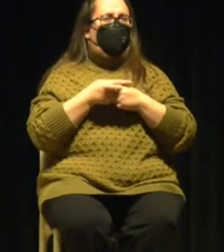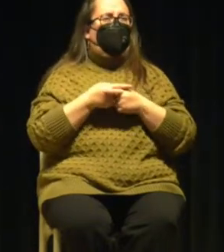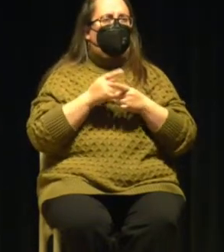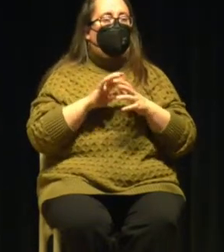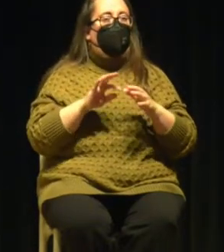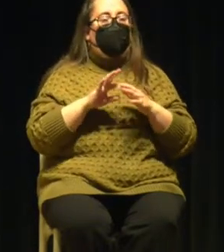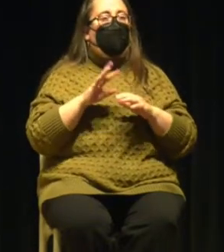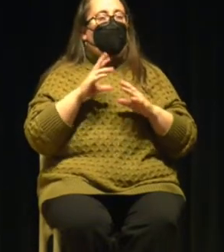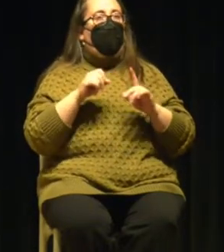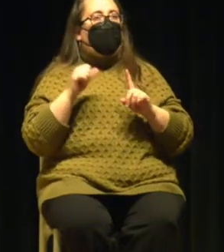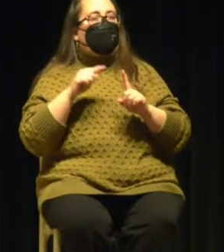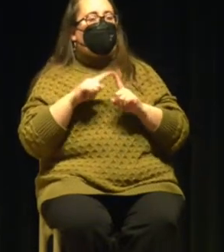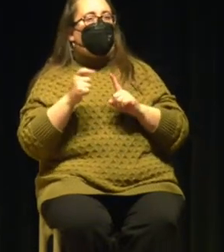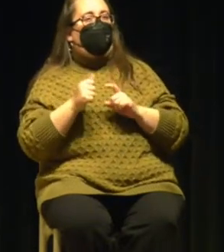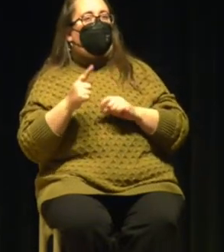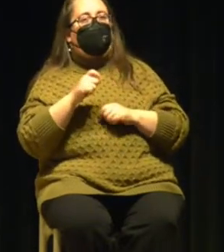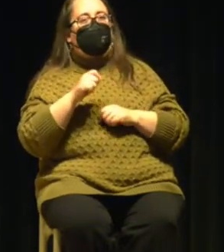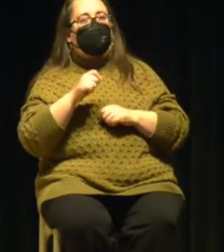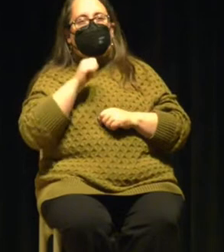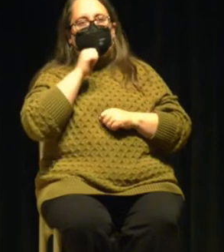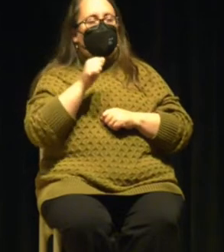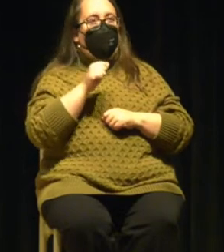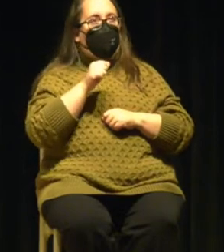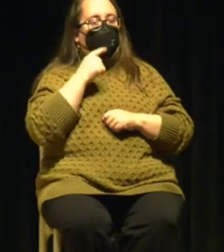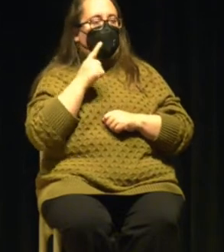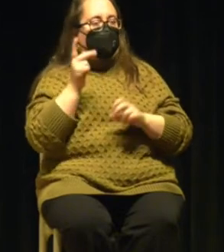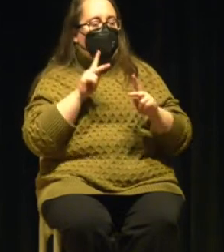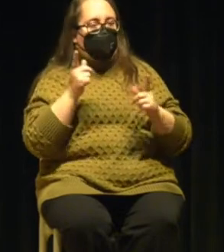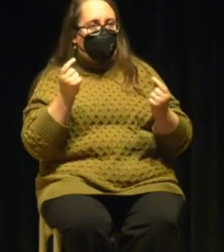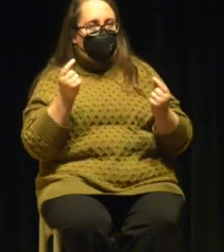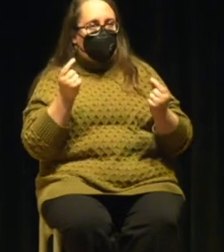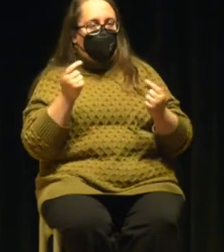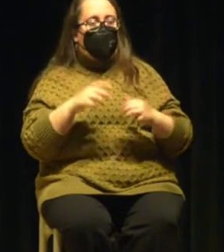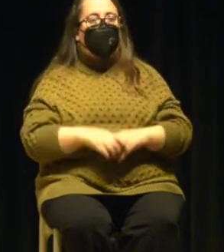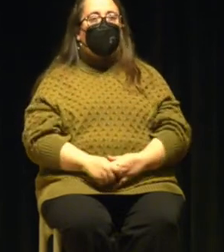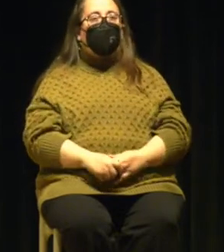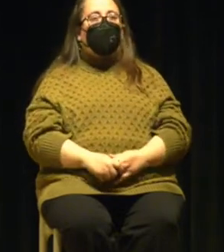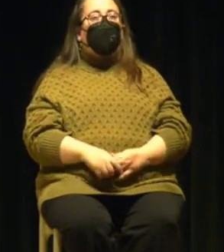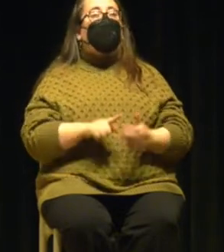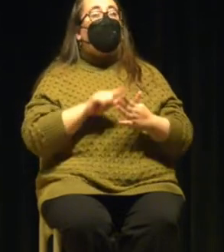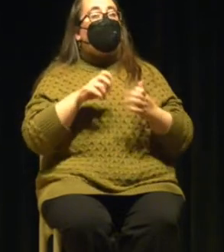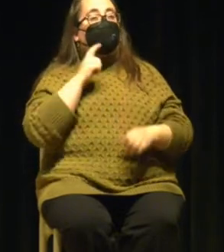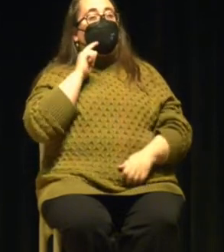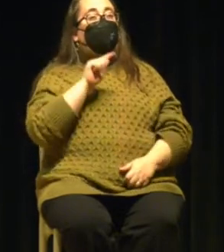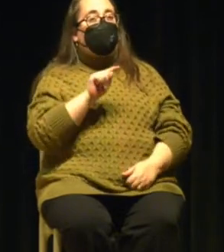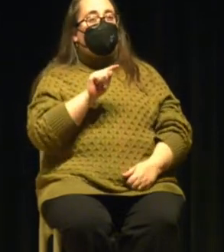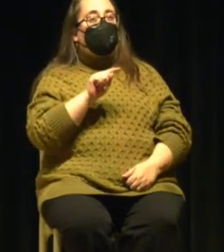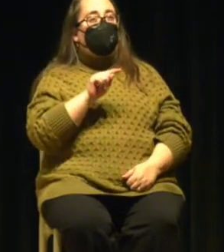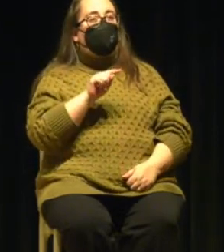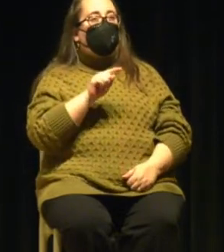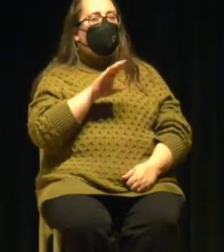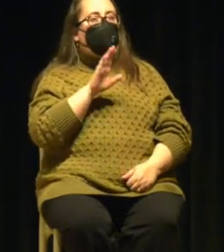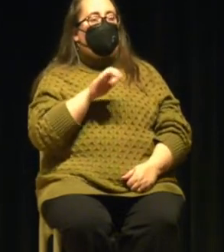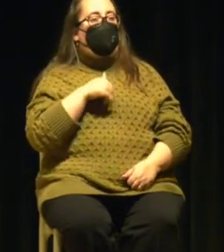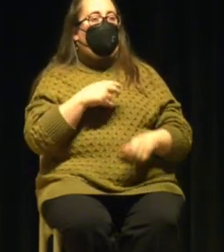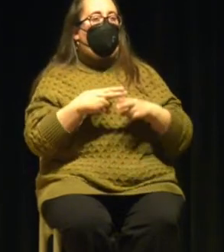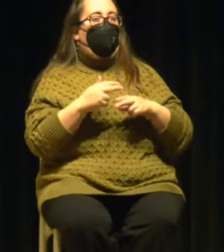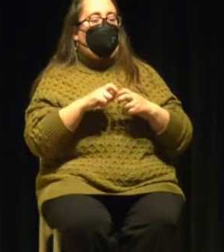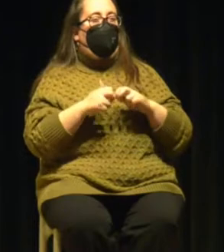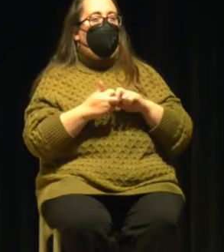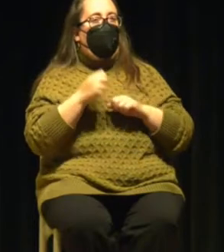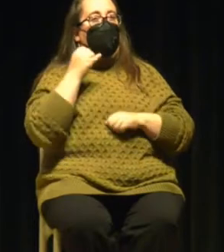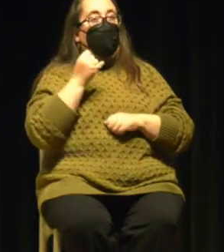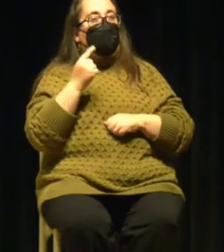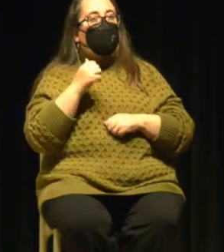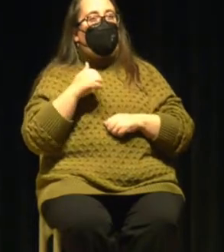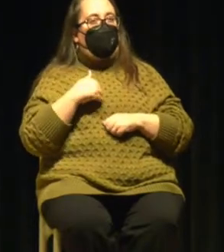sending any signal to anybody. It's not a prescriptive book. I said, what's confusing for you as somebody who hasn't had a weight problem is the idea that